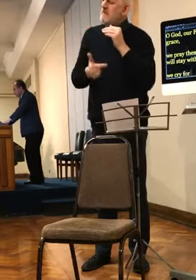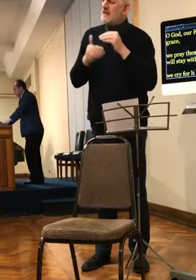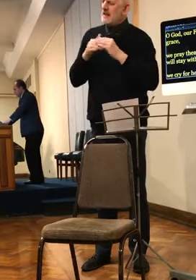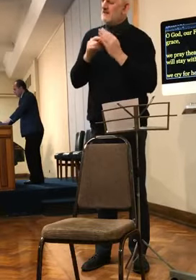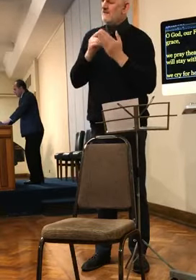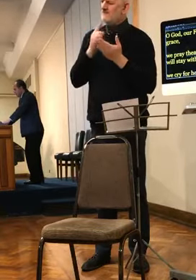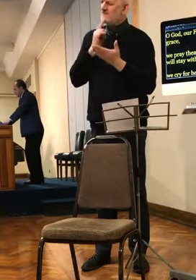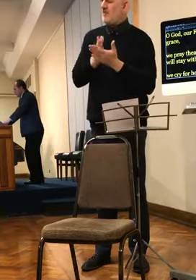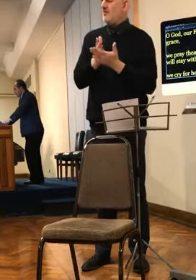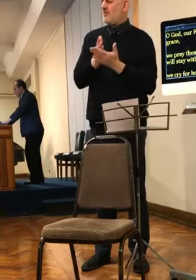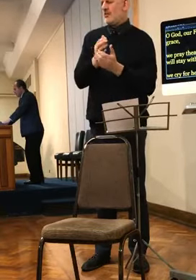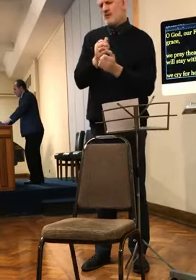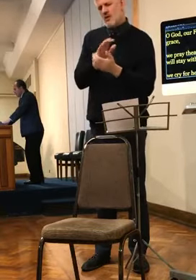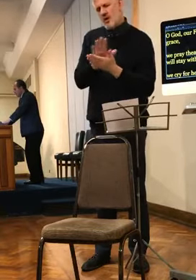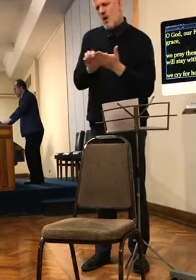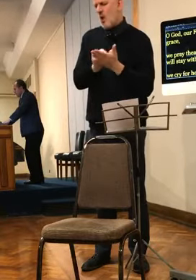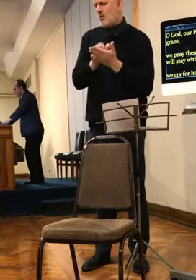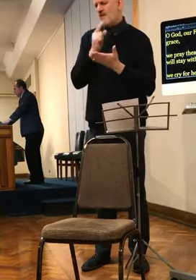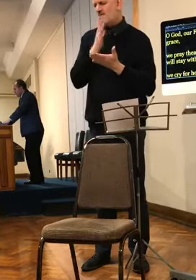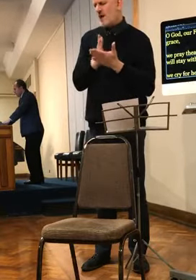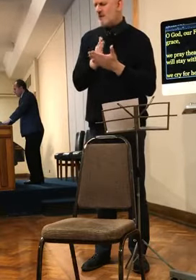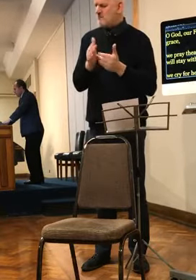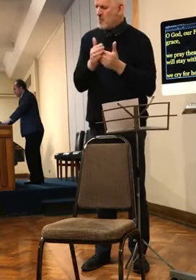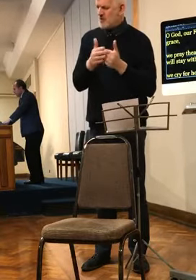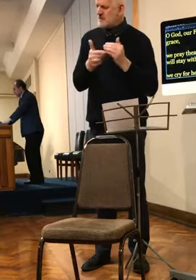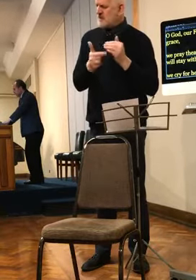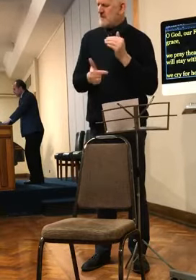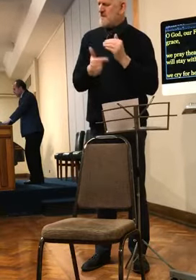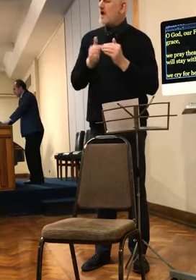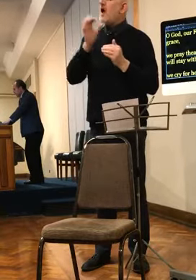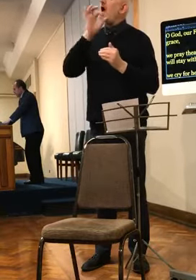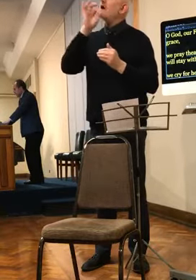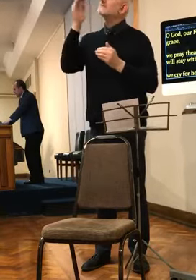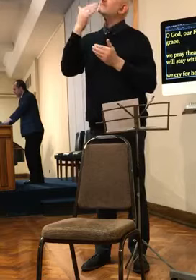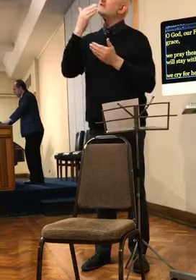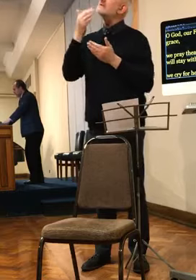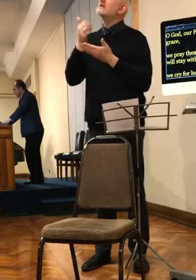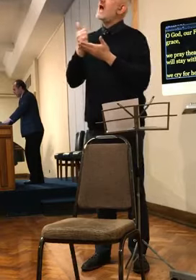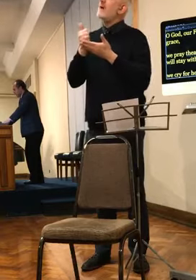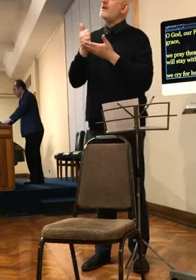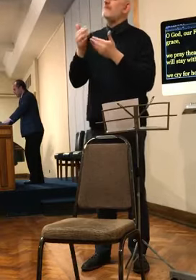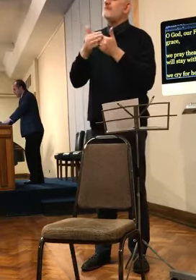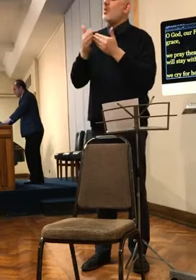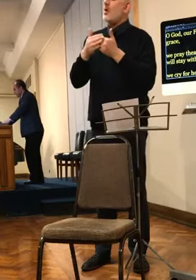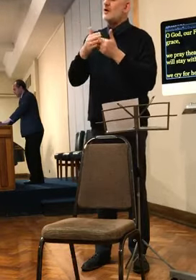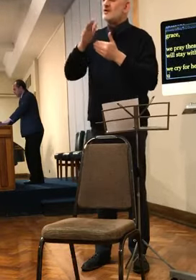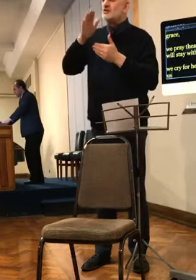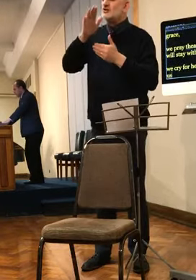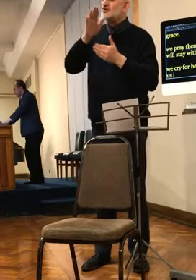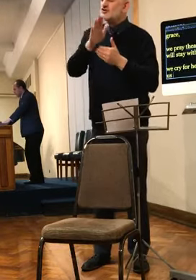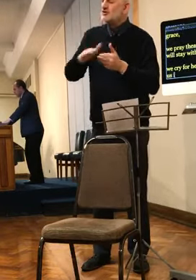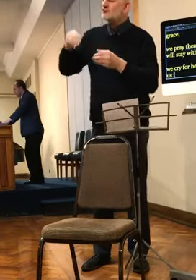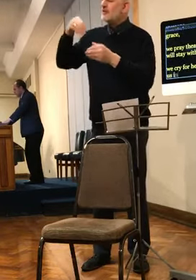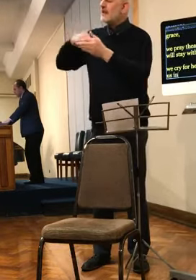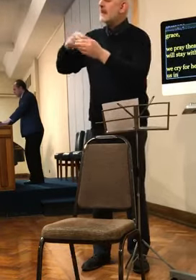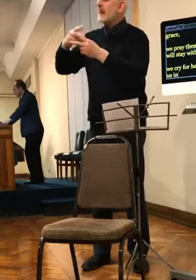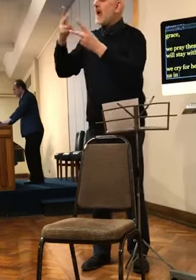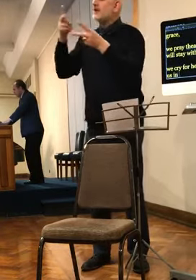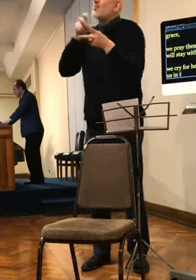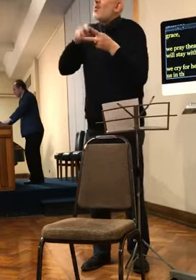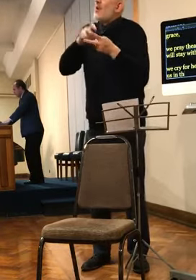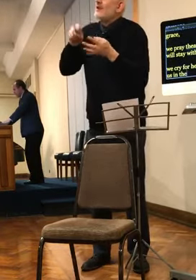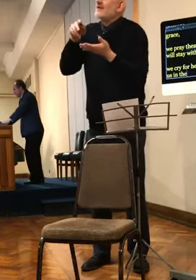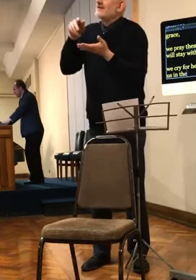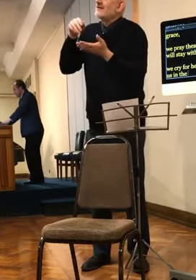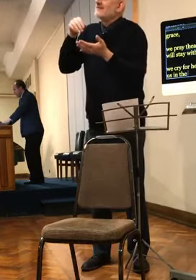faith, that we will be children of light, walking as children of light,